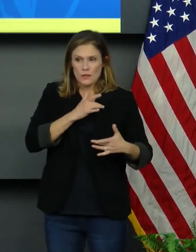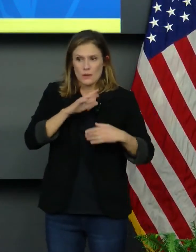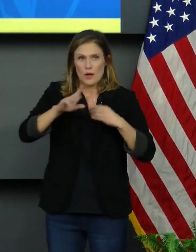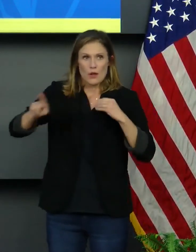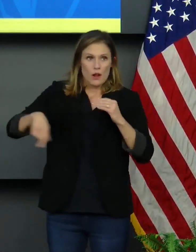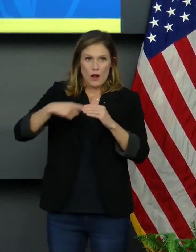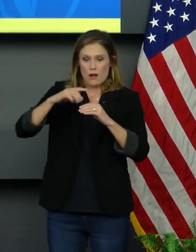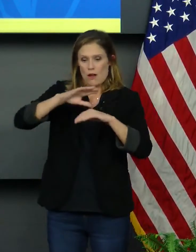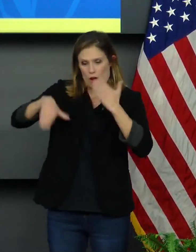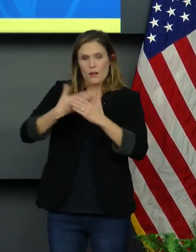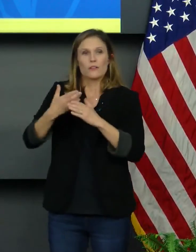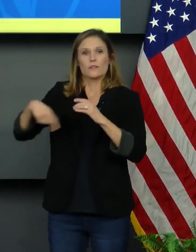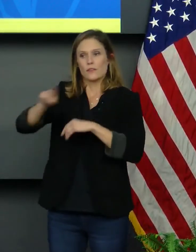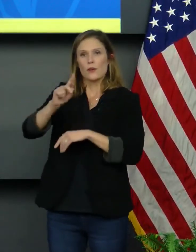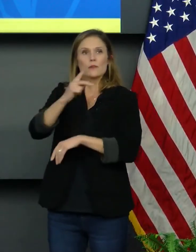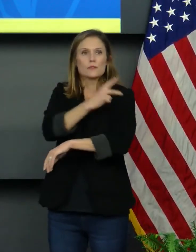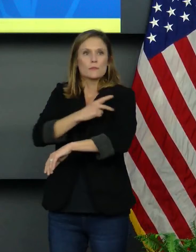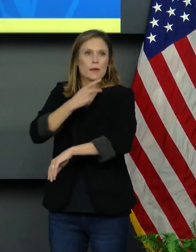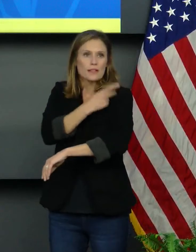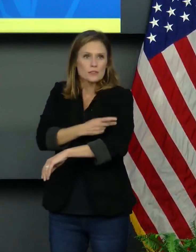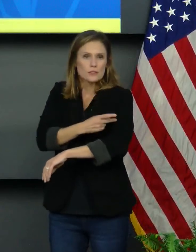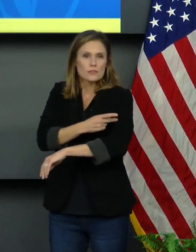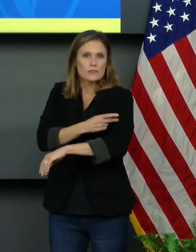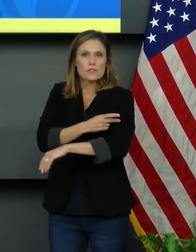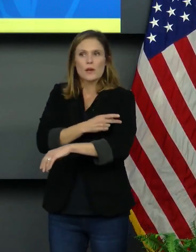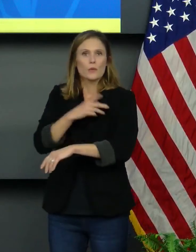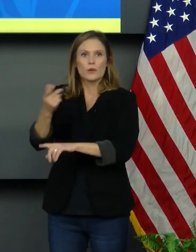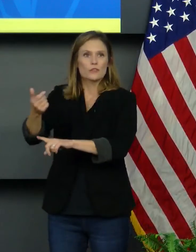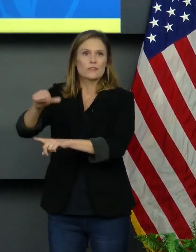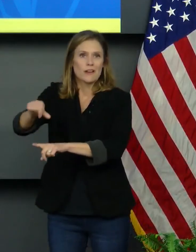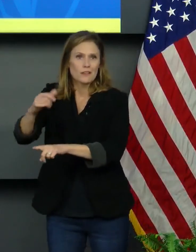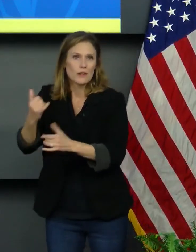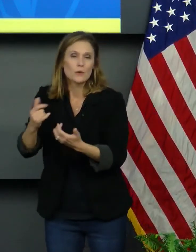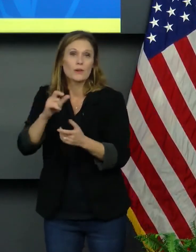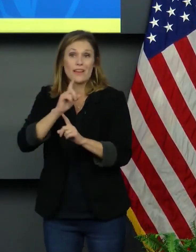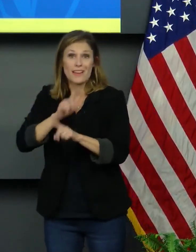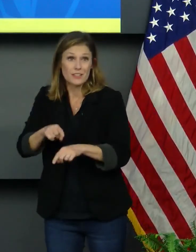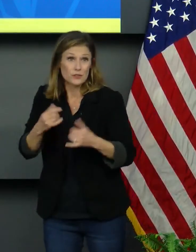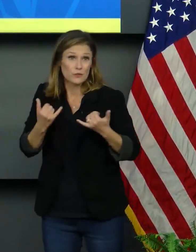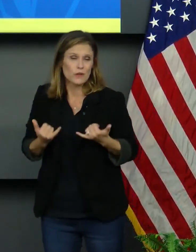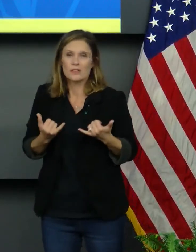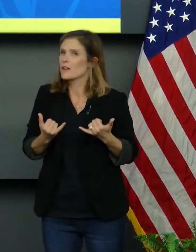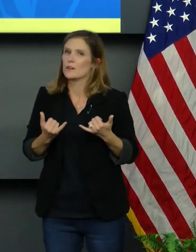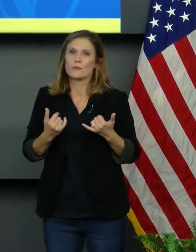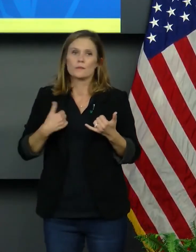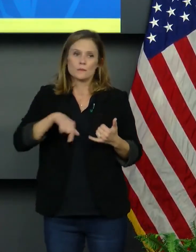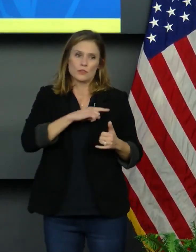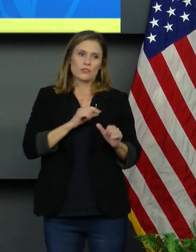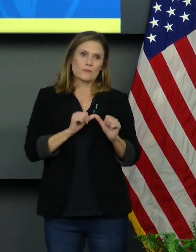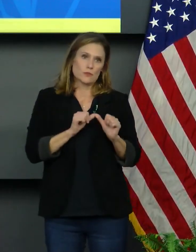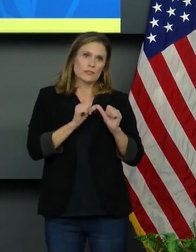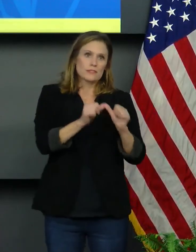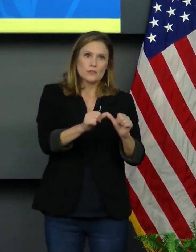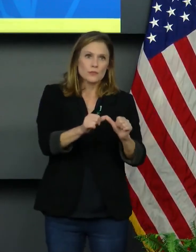deferring, but we don't have an answer for them at this time. We just have to keep plugging on.